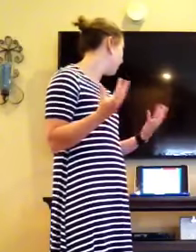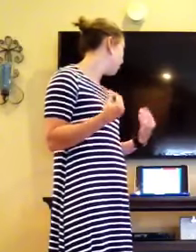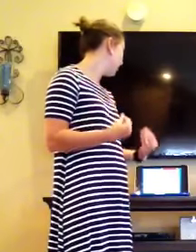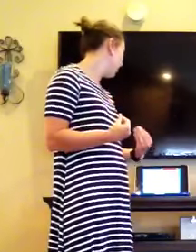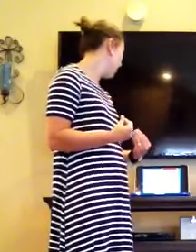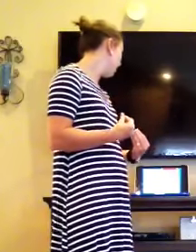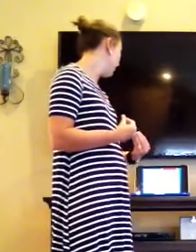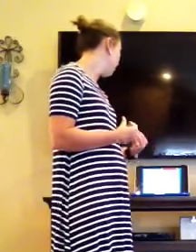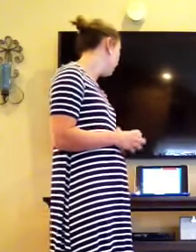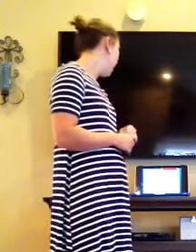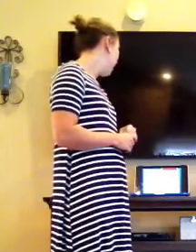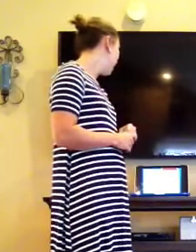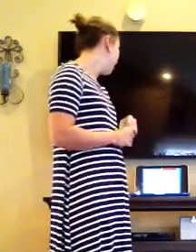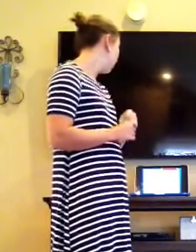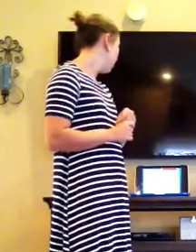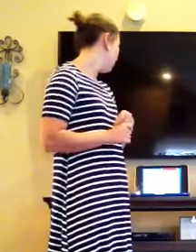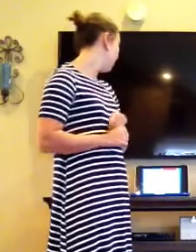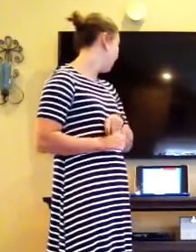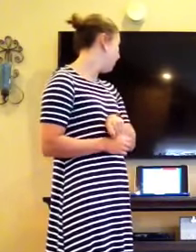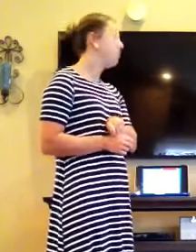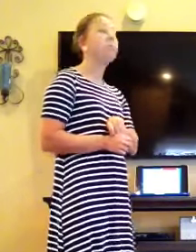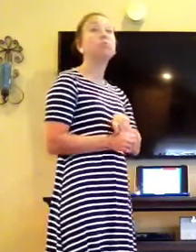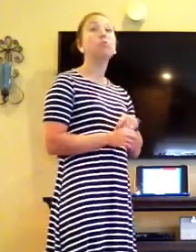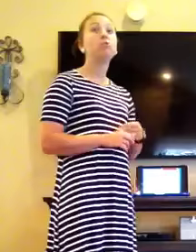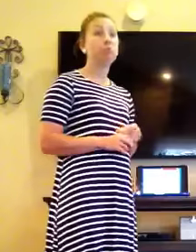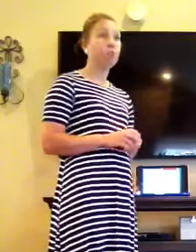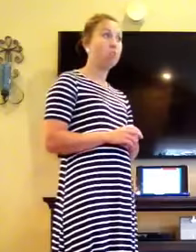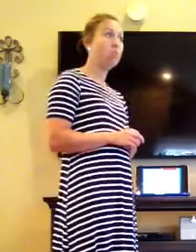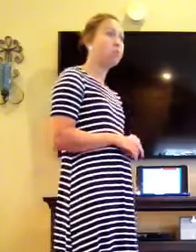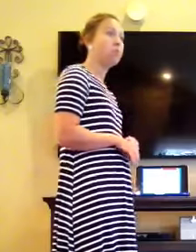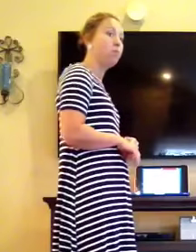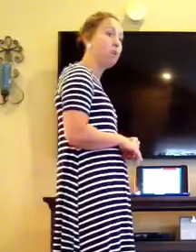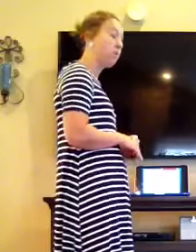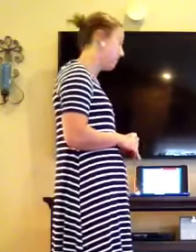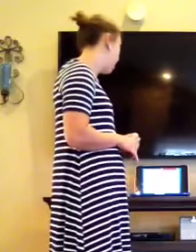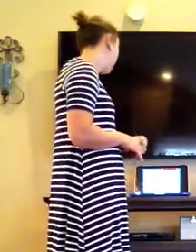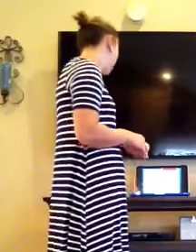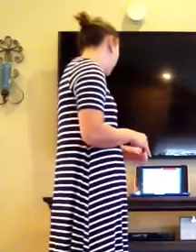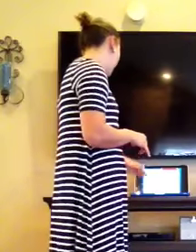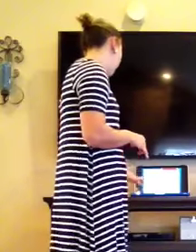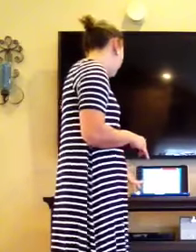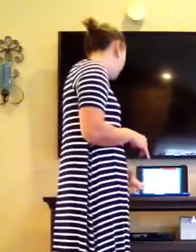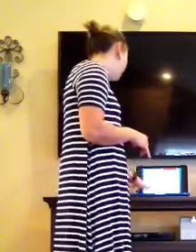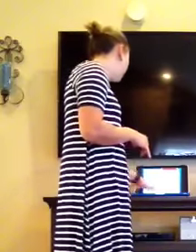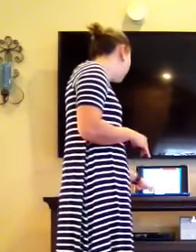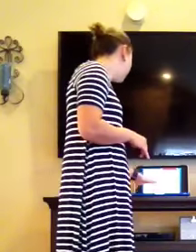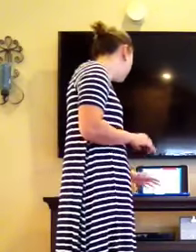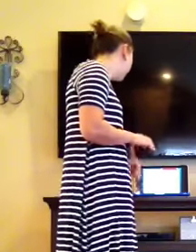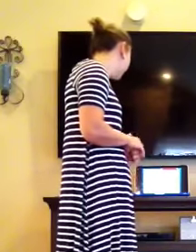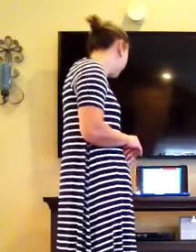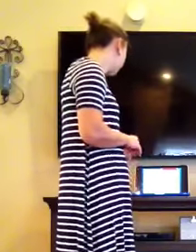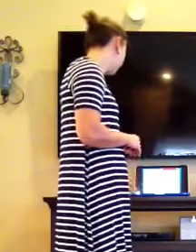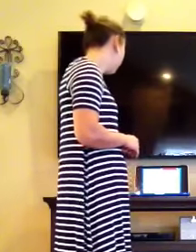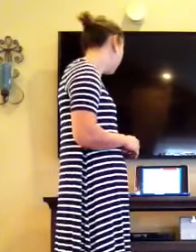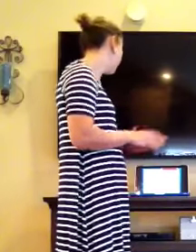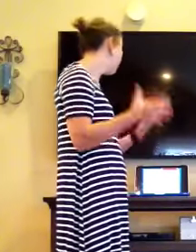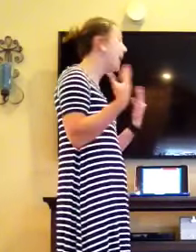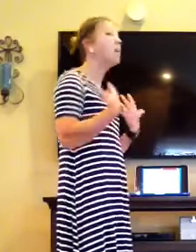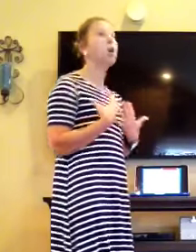classroom environment, and it could also motivate students who struggle with behavior issues. So my